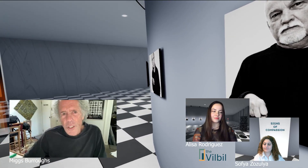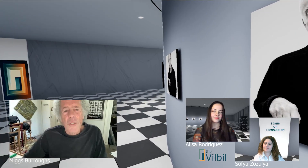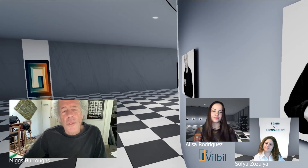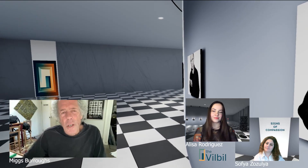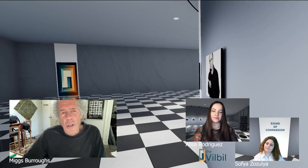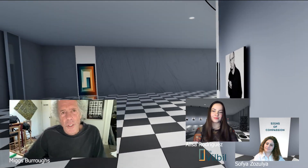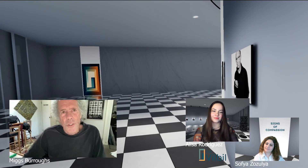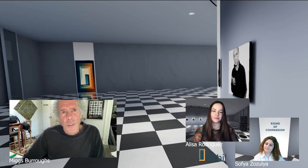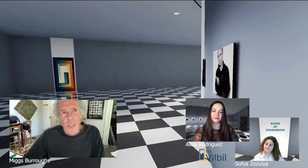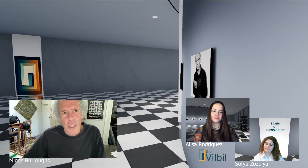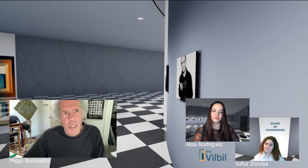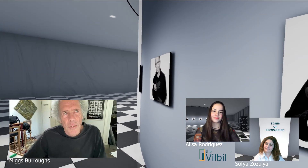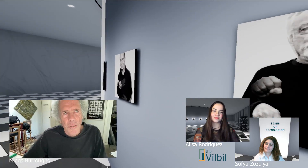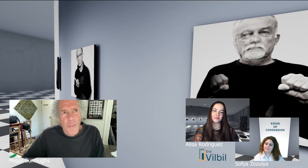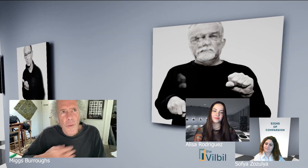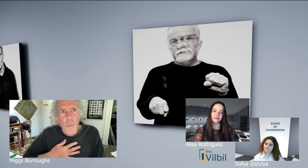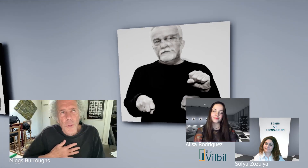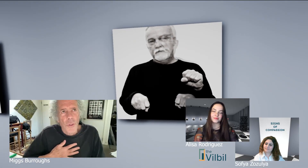stands alone as the most